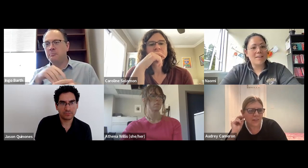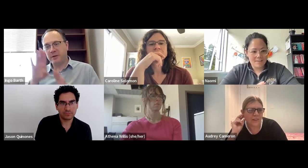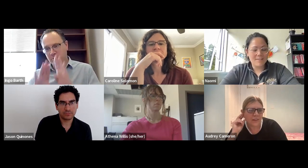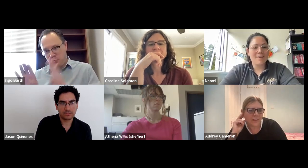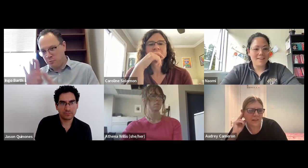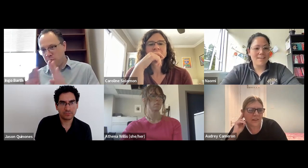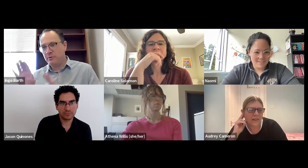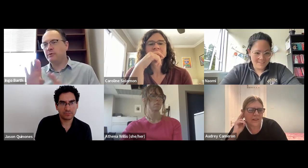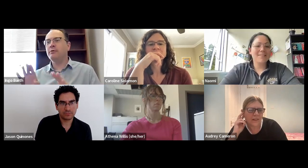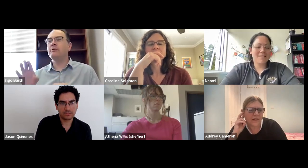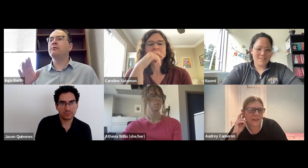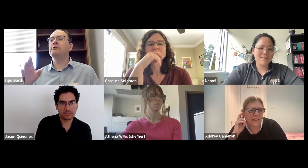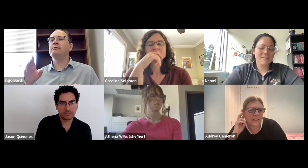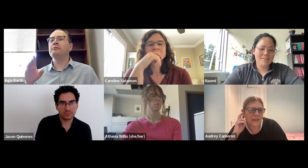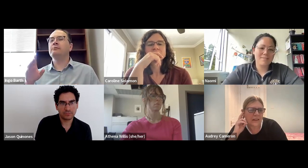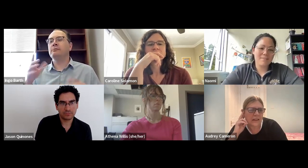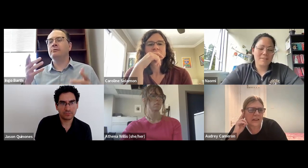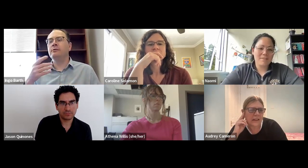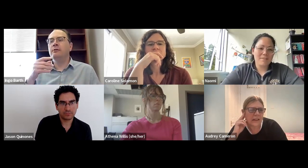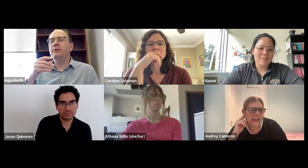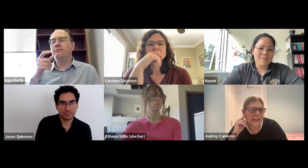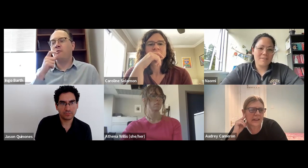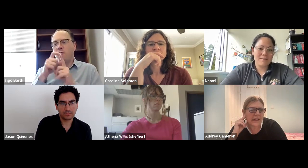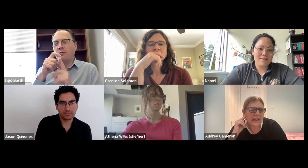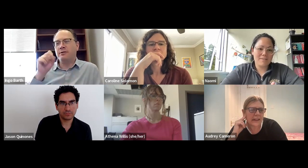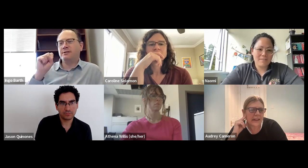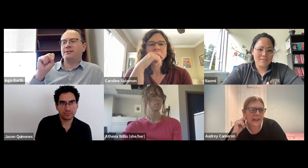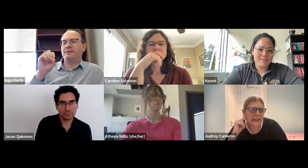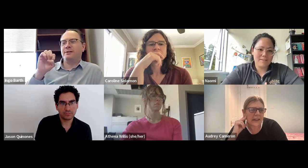Okay, another question that involves some math and biology.